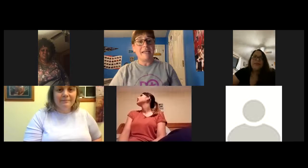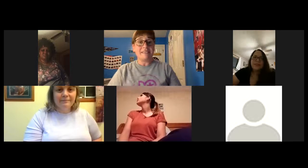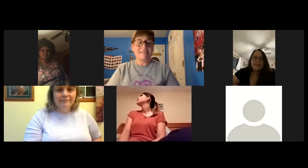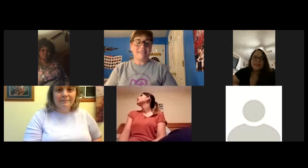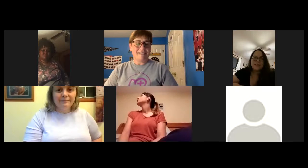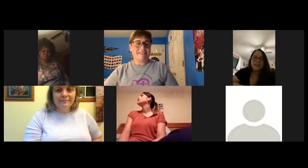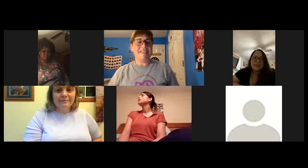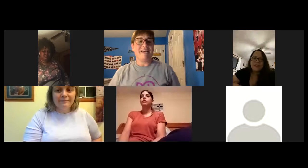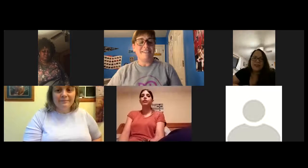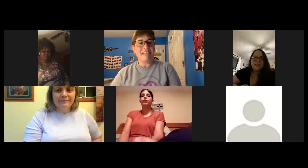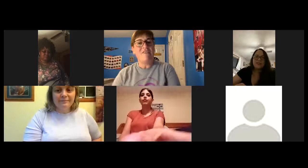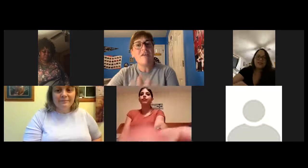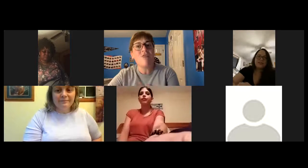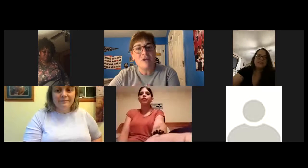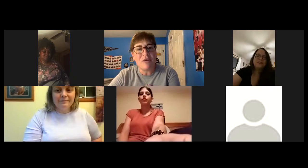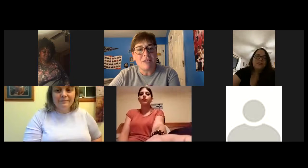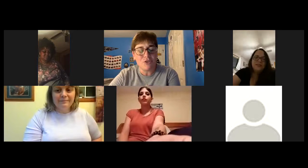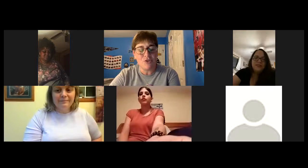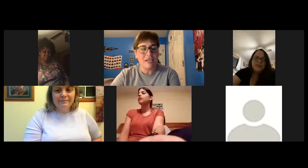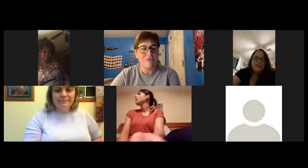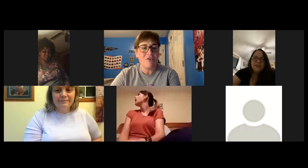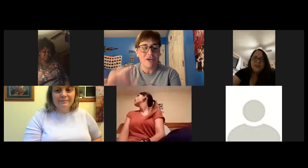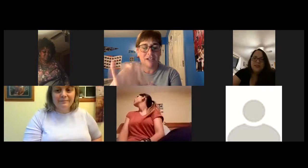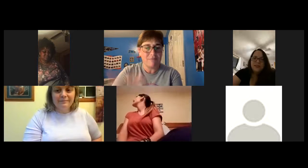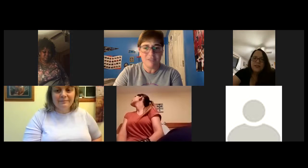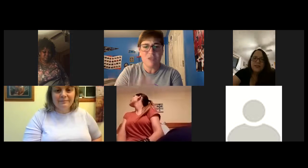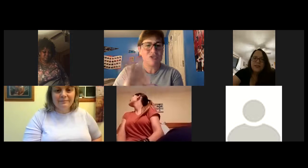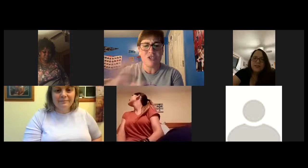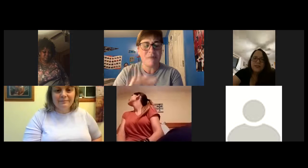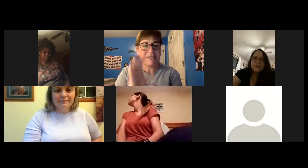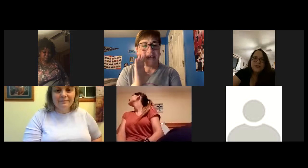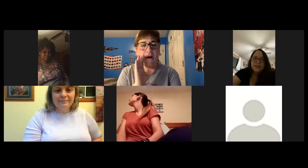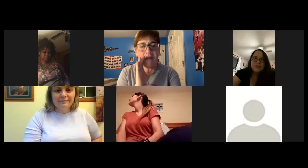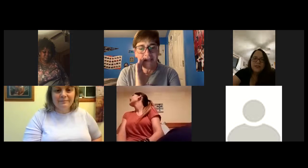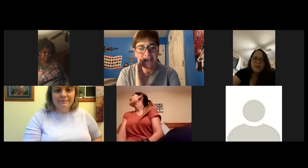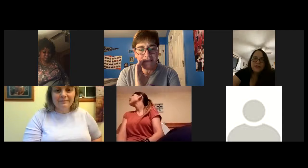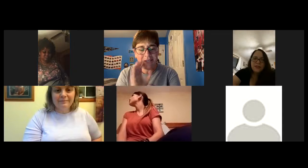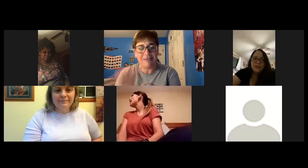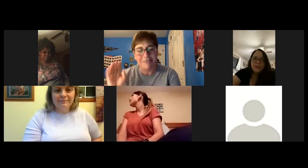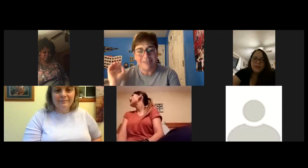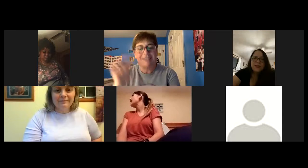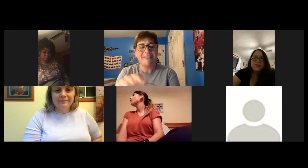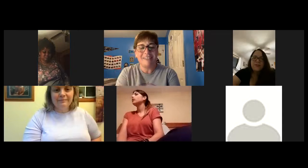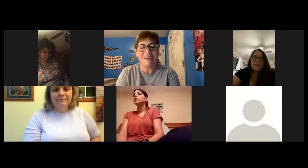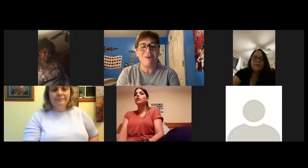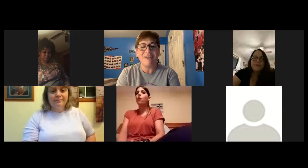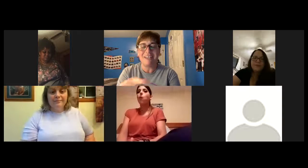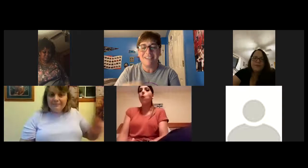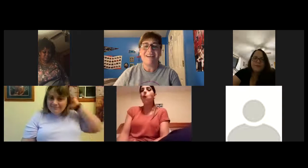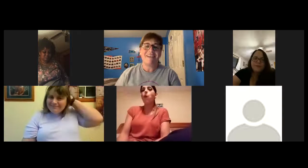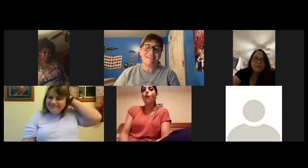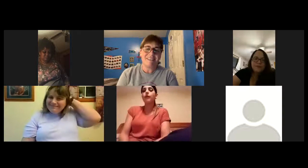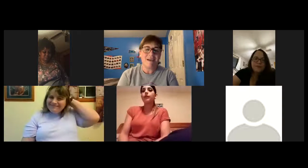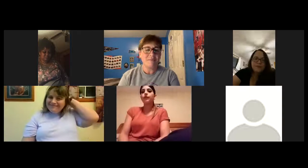But Yeah, yes, that makes sense. Yeah. yes. If ever I don't answer you guys, feel free to, you know, just jump in and say, hold on, Stephanie. Hold